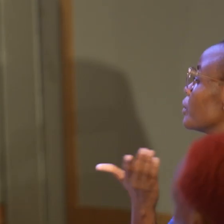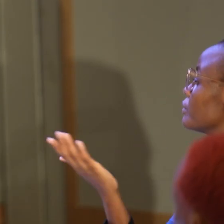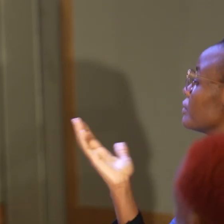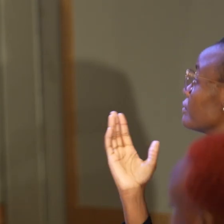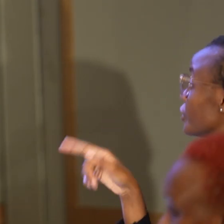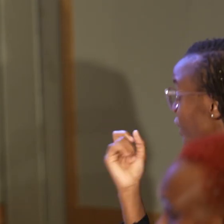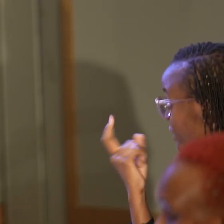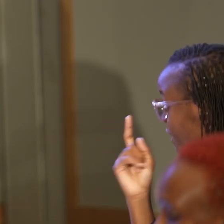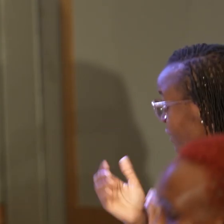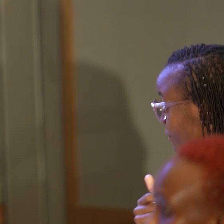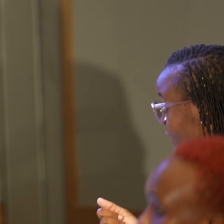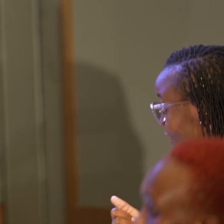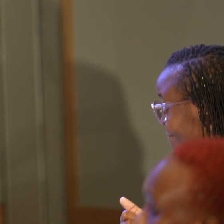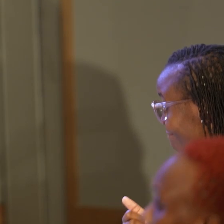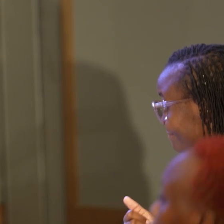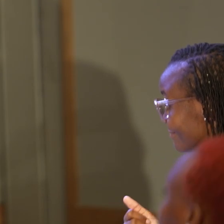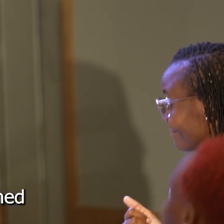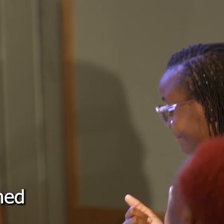You understand experts?